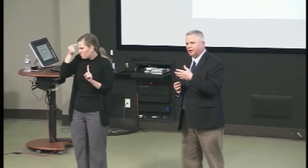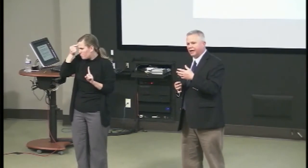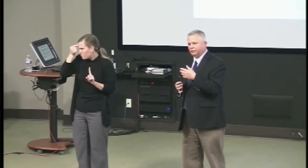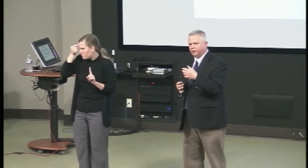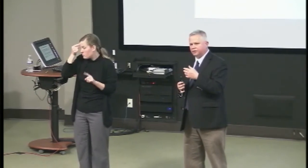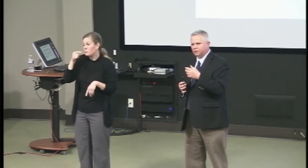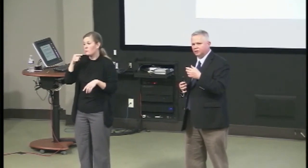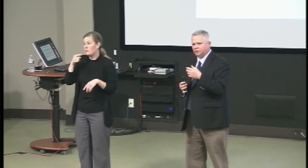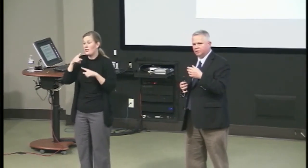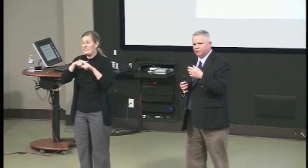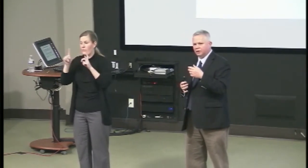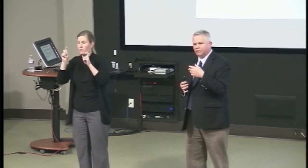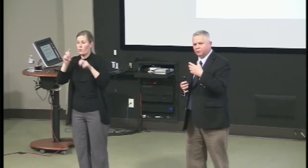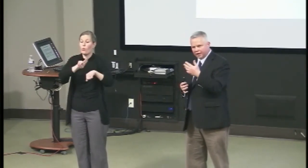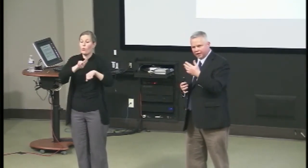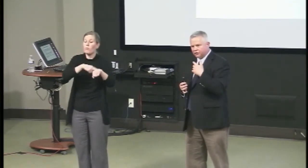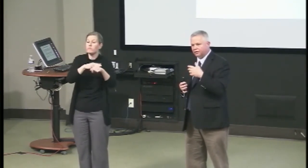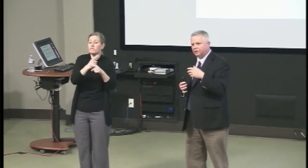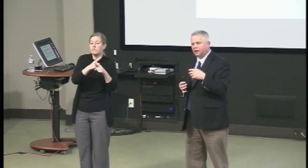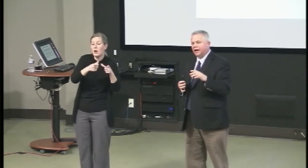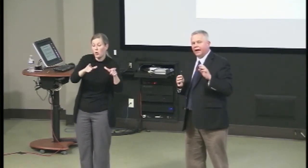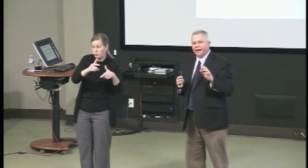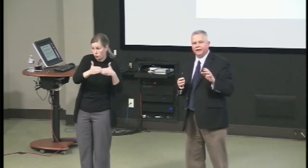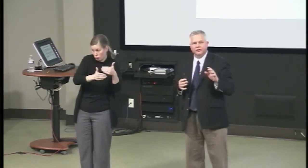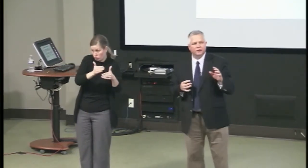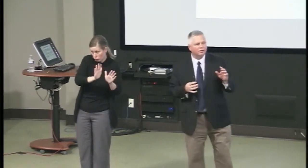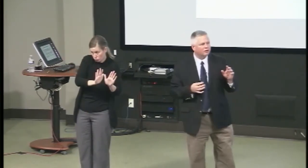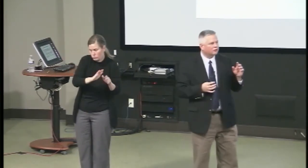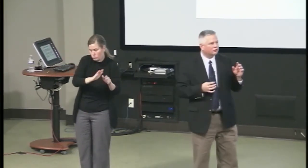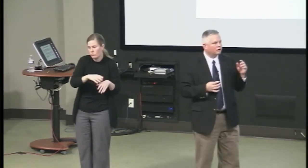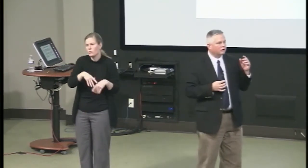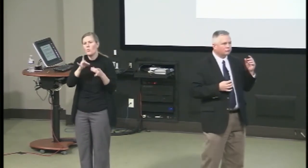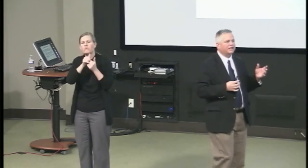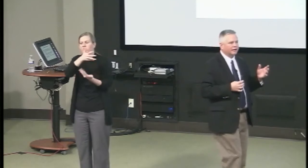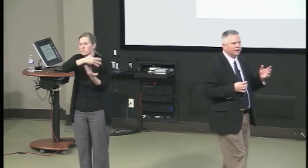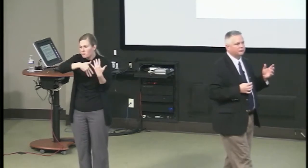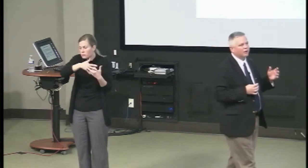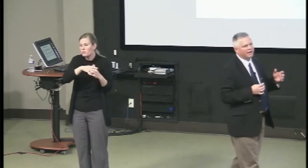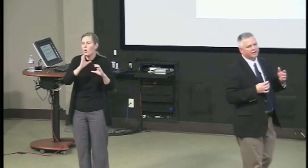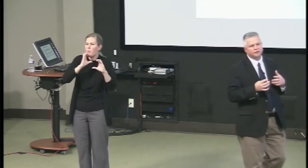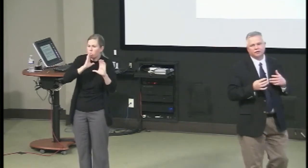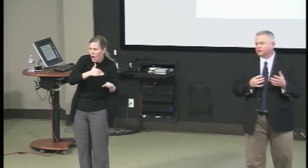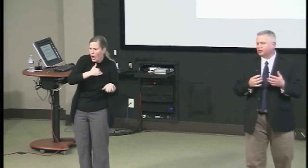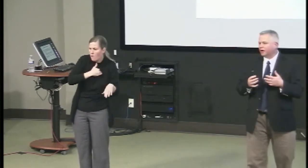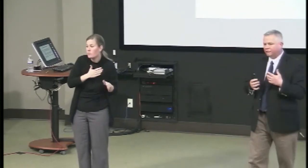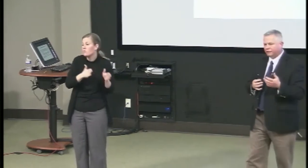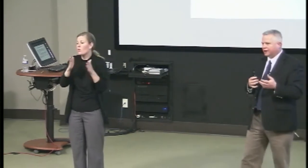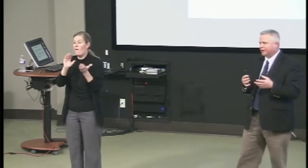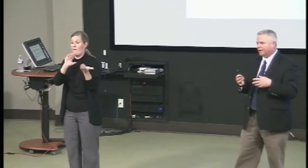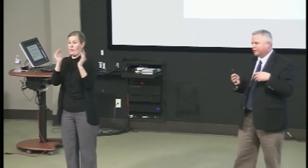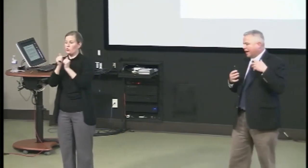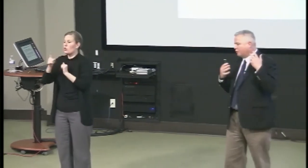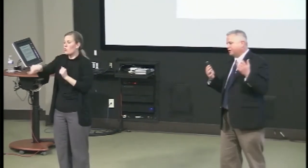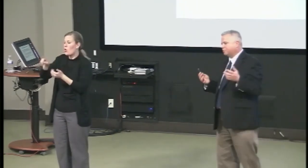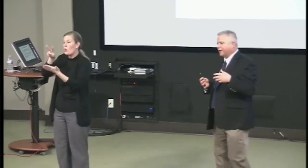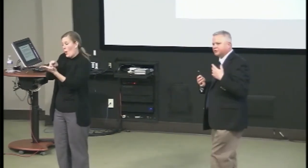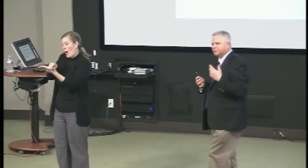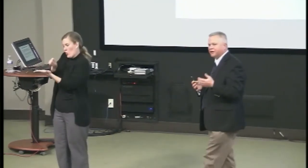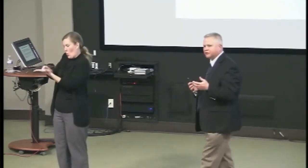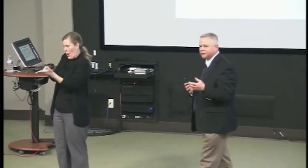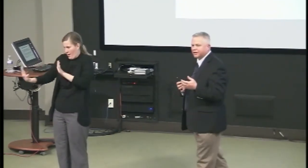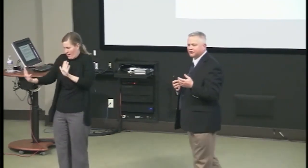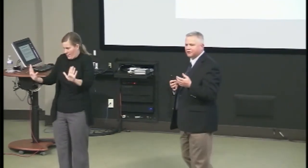natural language communication and reading and writing in terms of how much